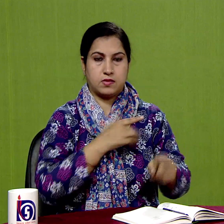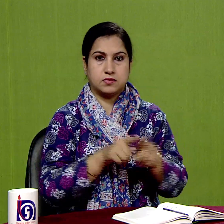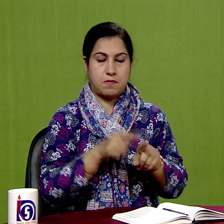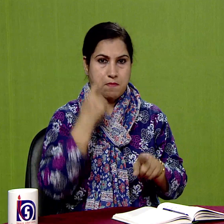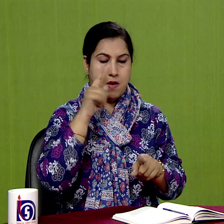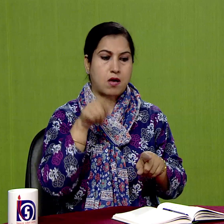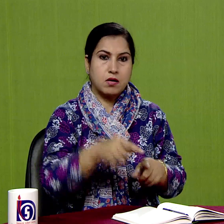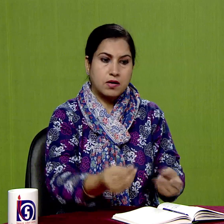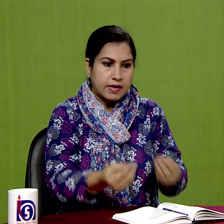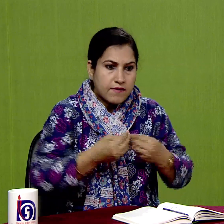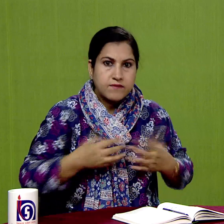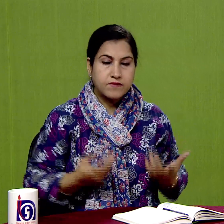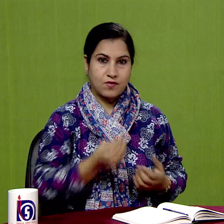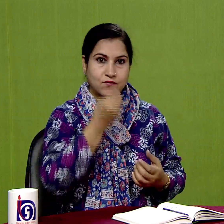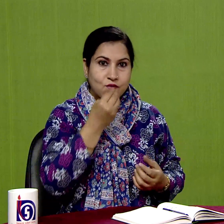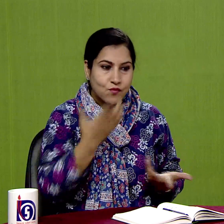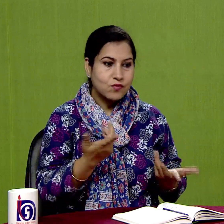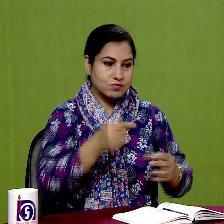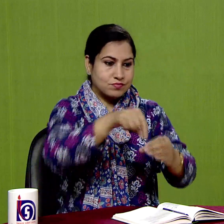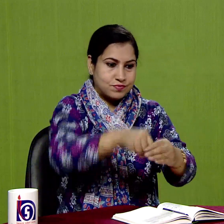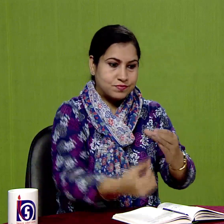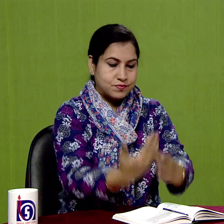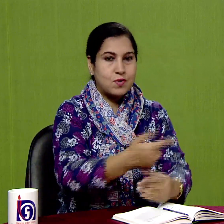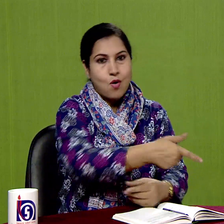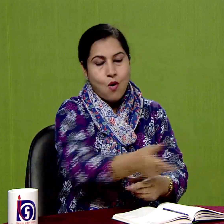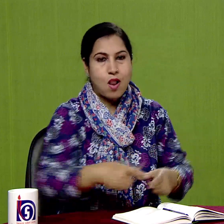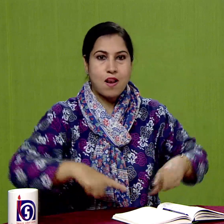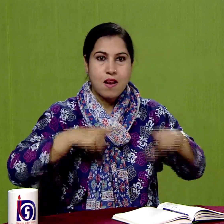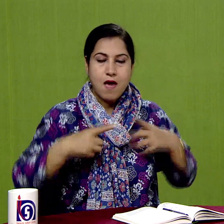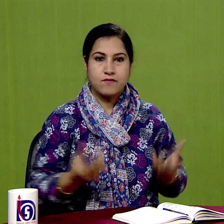which provided food for all living beings.